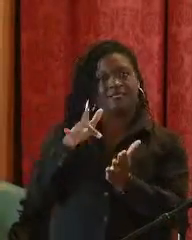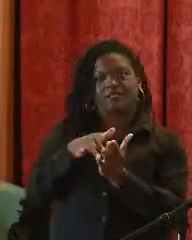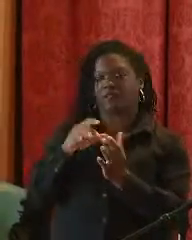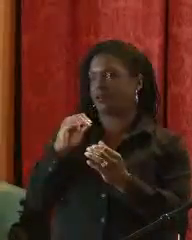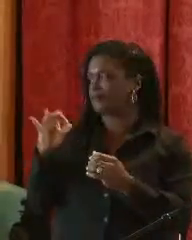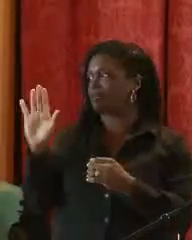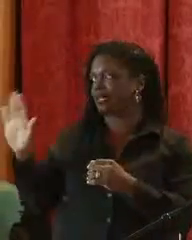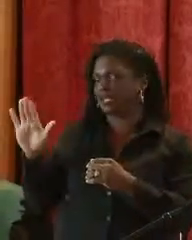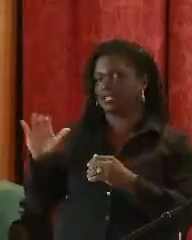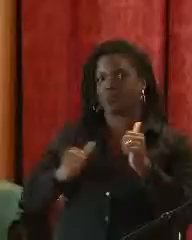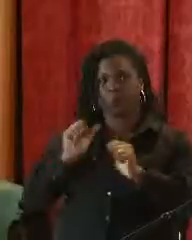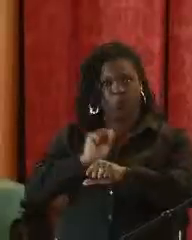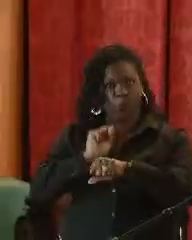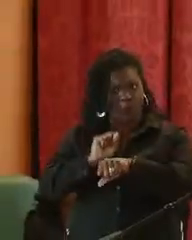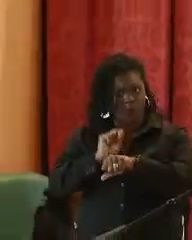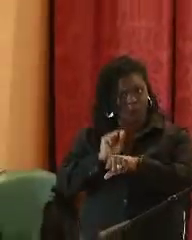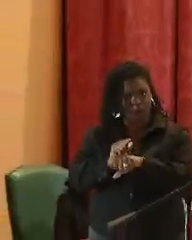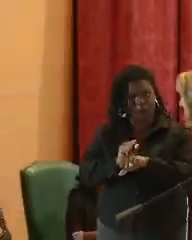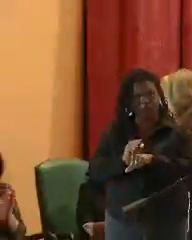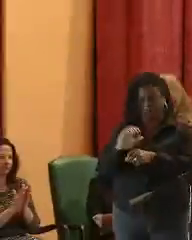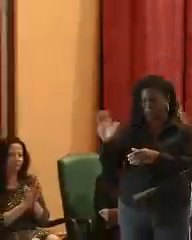Charlie.